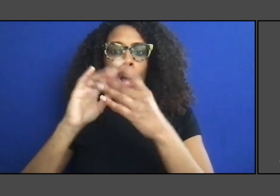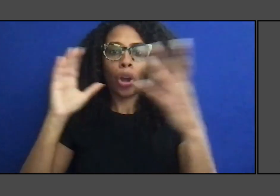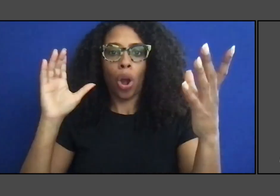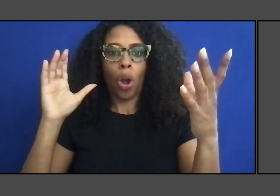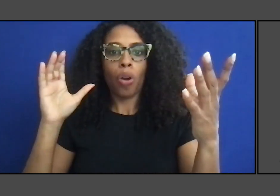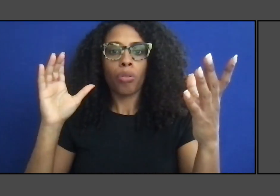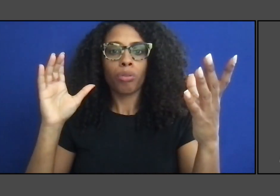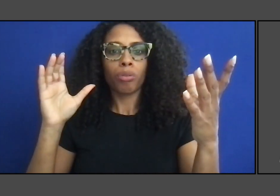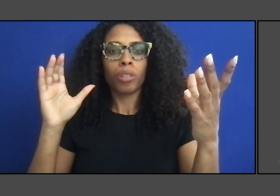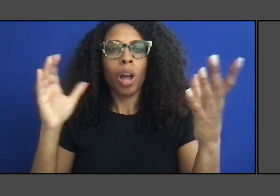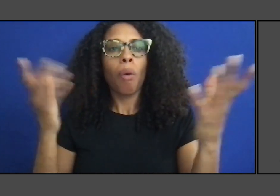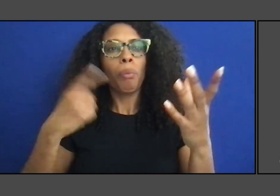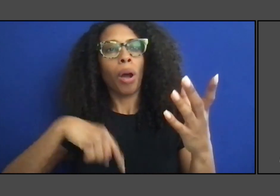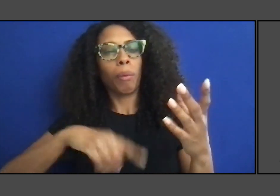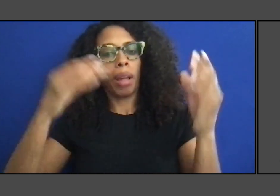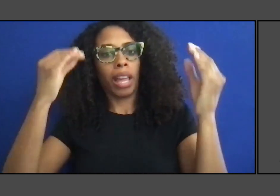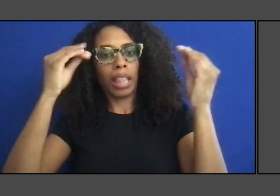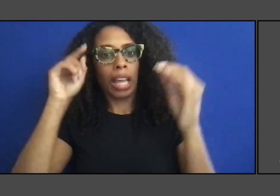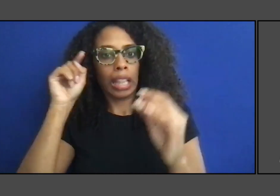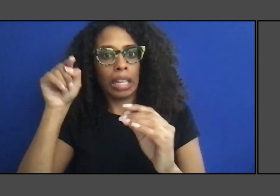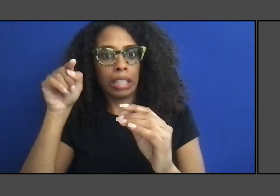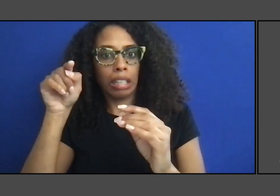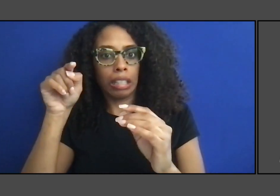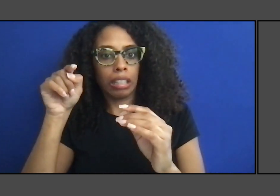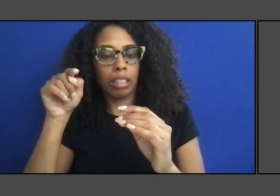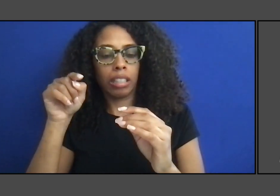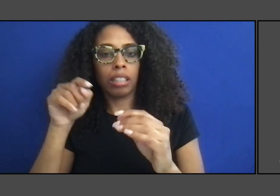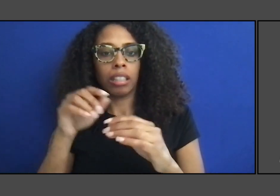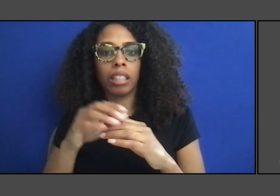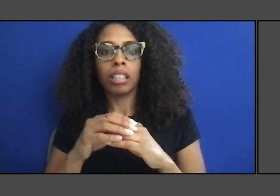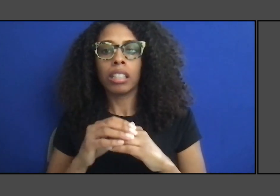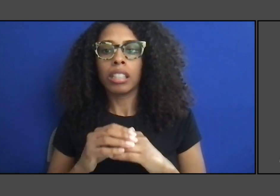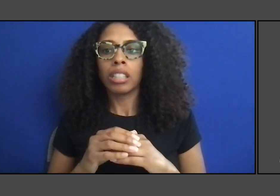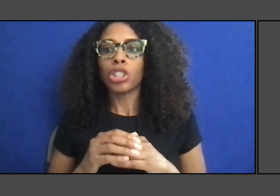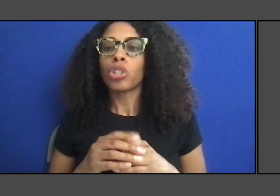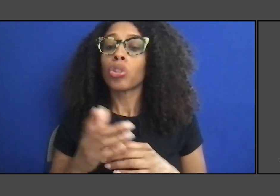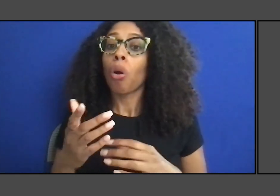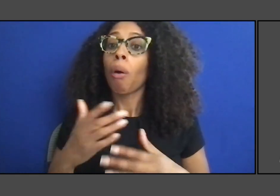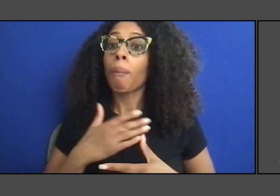And I'm glad you mentioned Sirius, but just the radio,